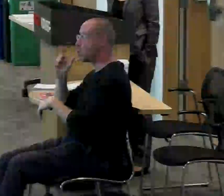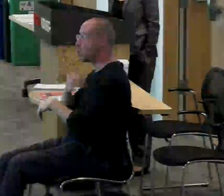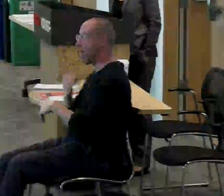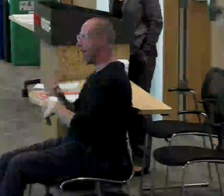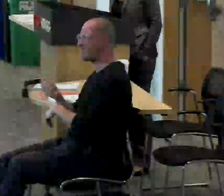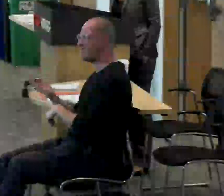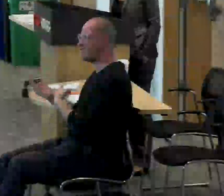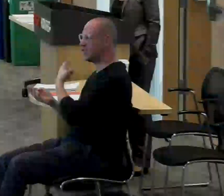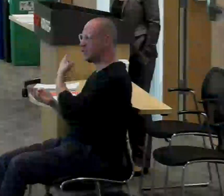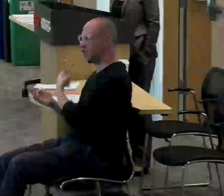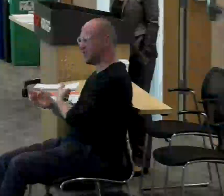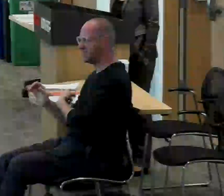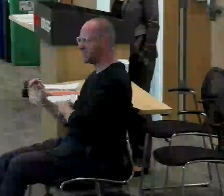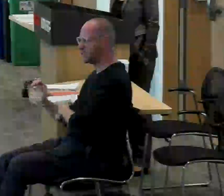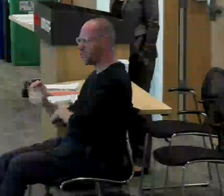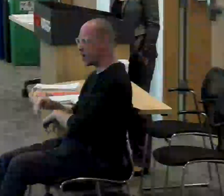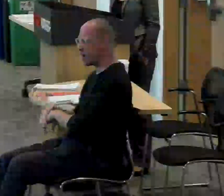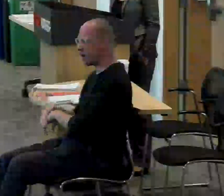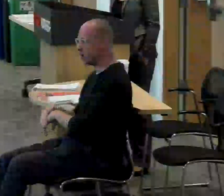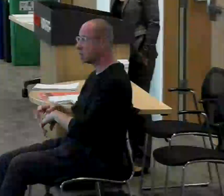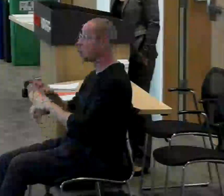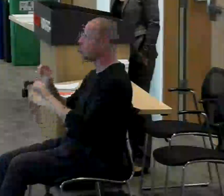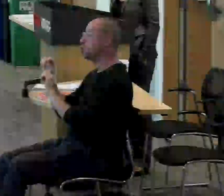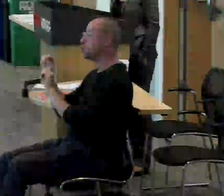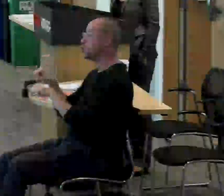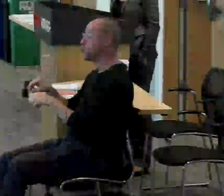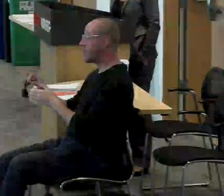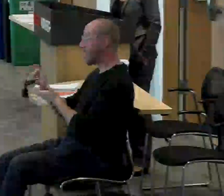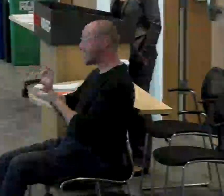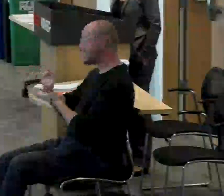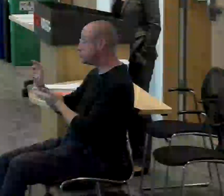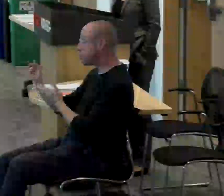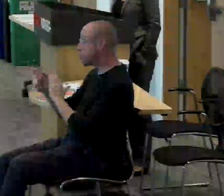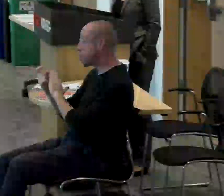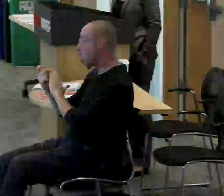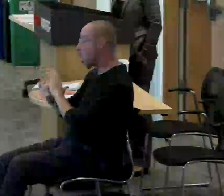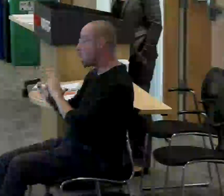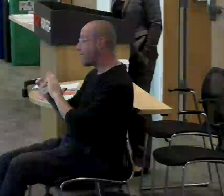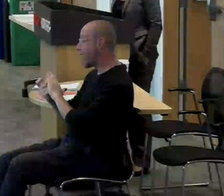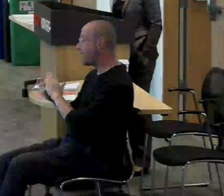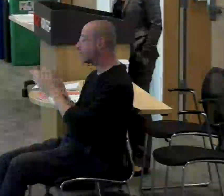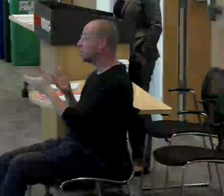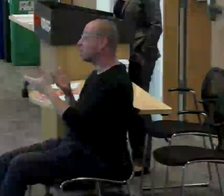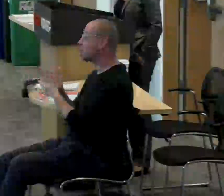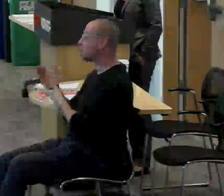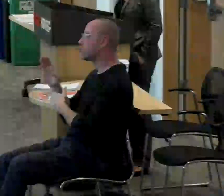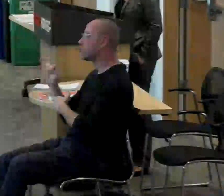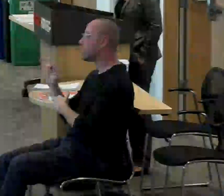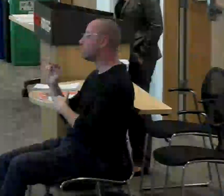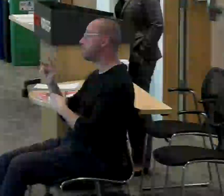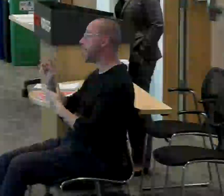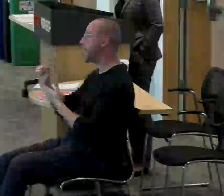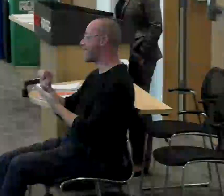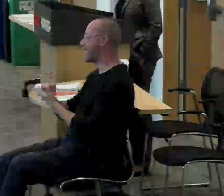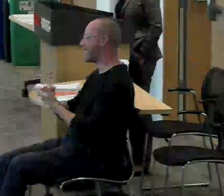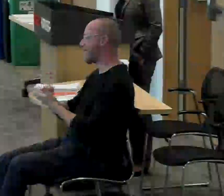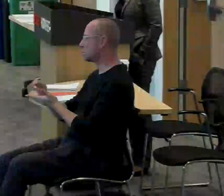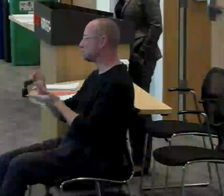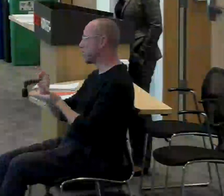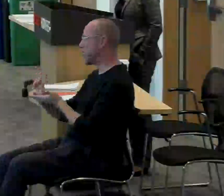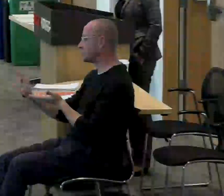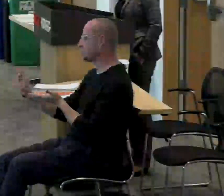You have the ability to contribute automatically through routine transfers from a bank account, and anyone can contribute